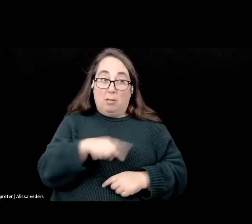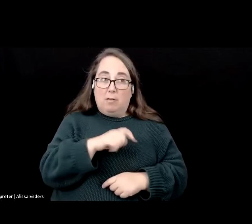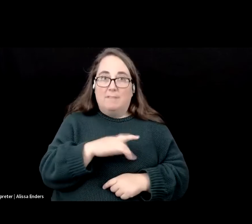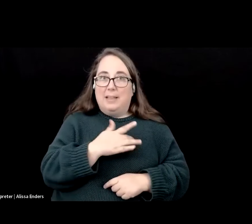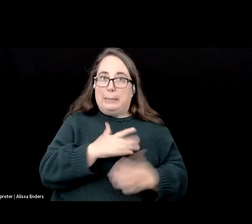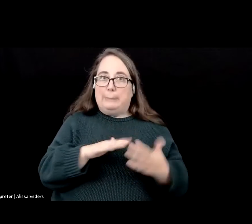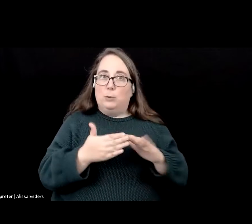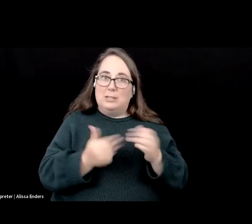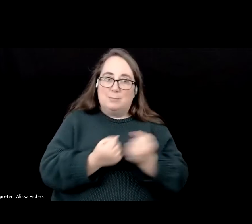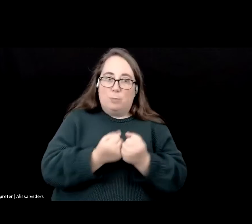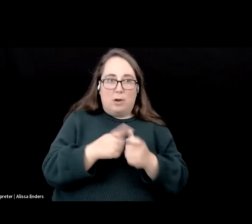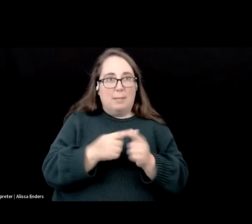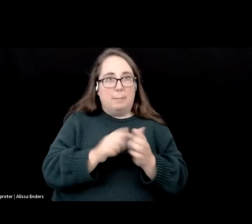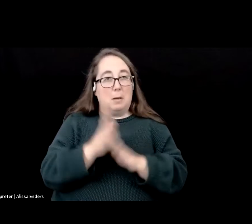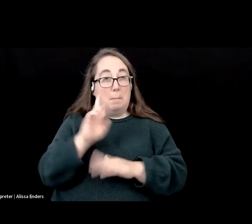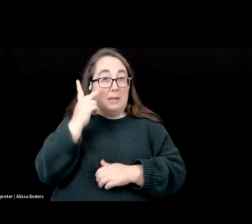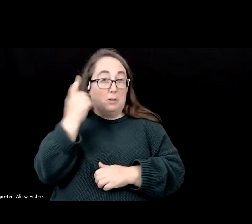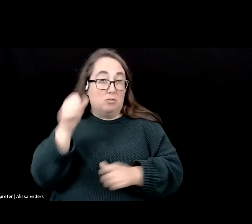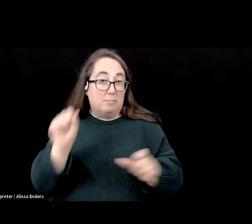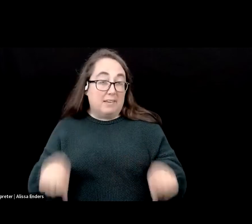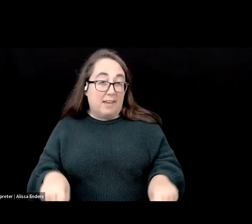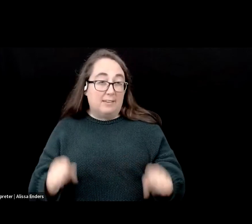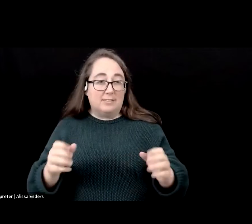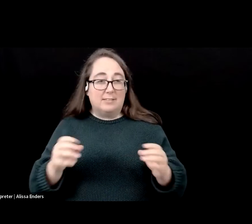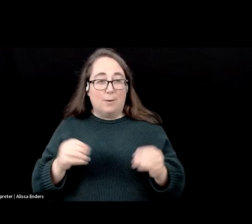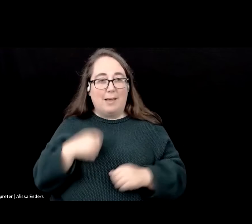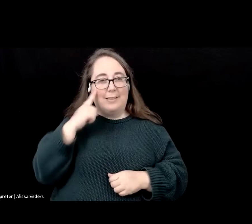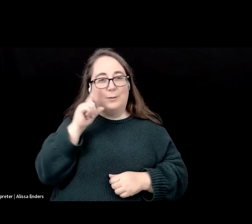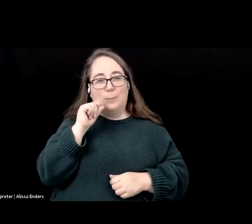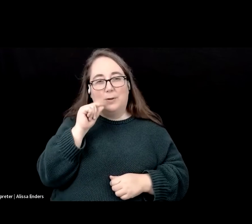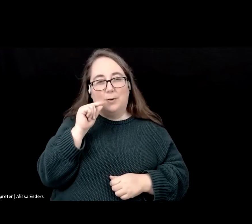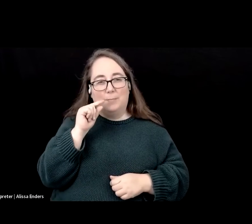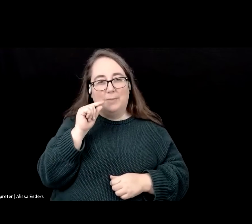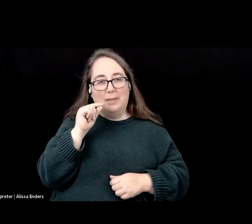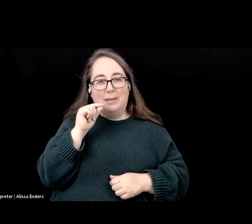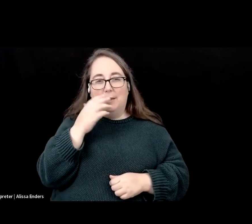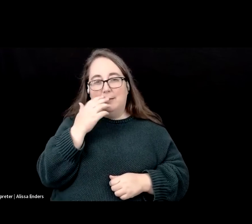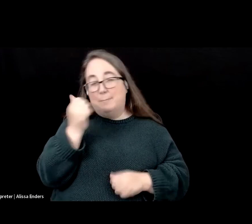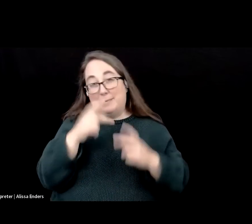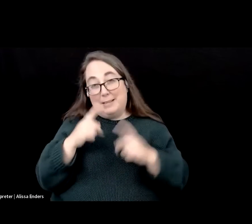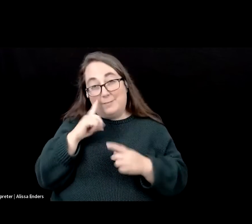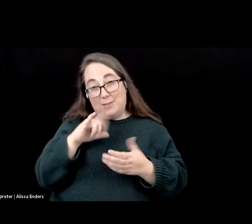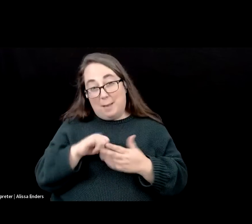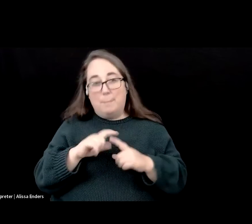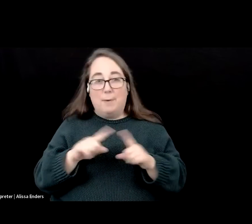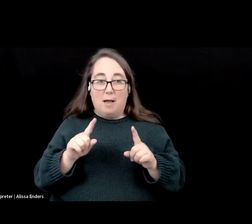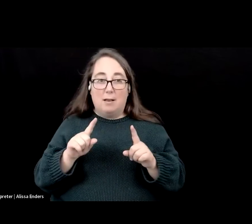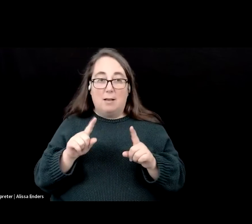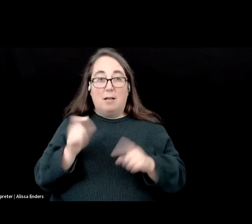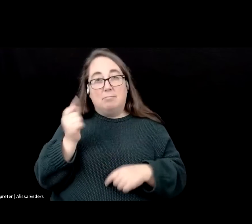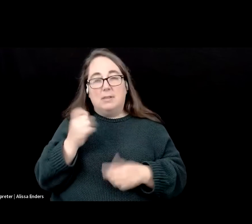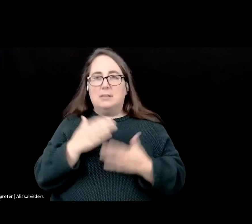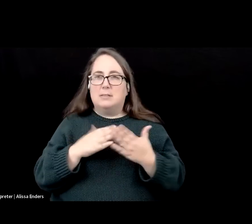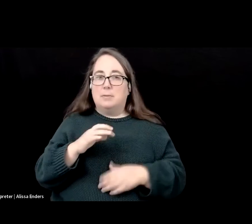political movements. I think Twitter is always the best place for that. But I think there are spaces in social media that are